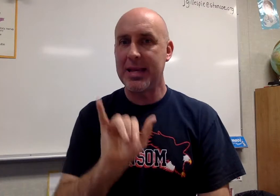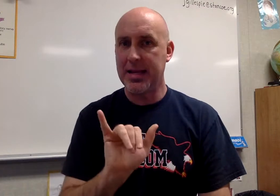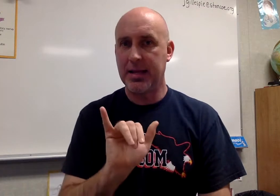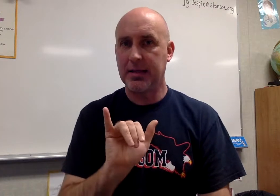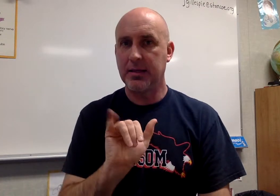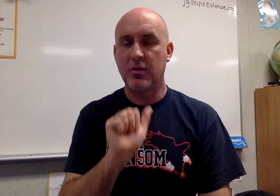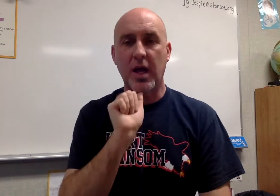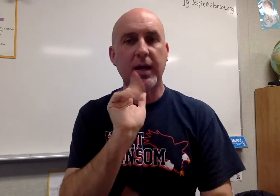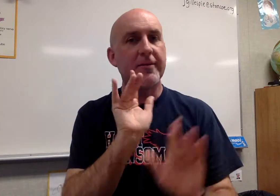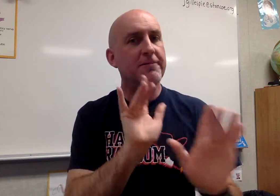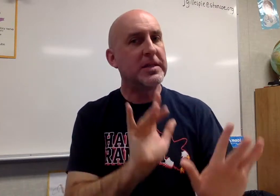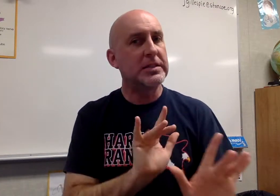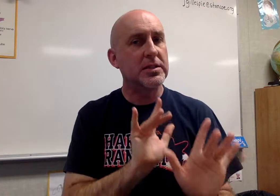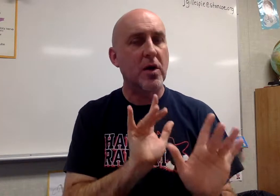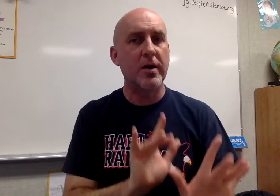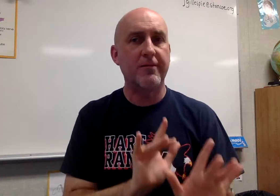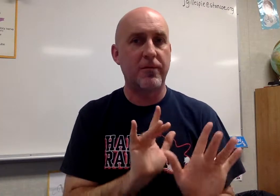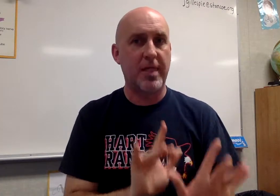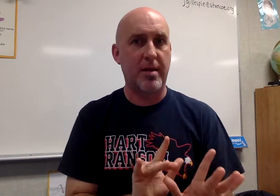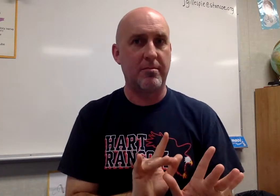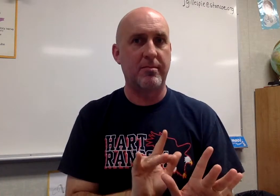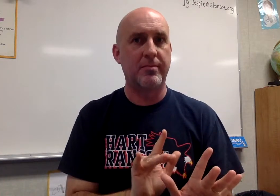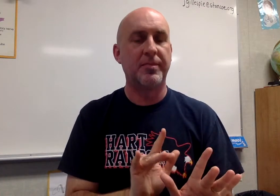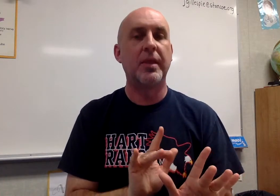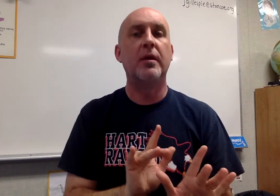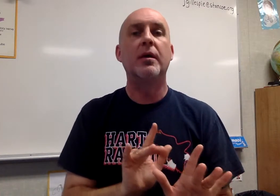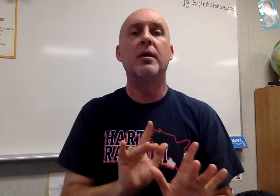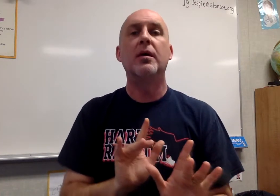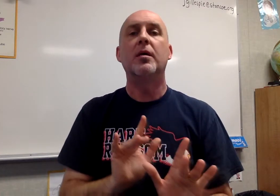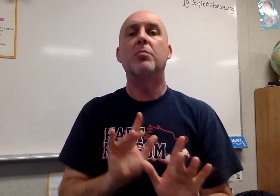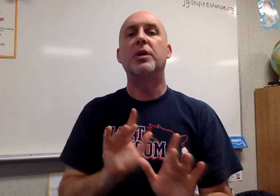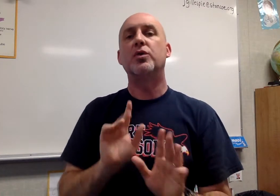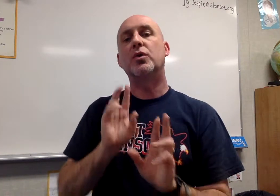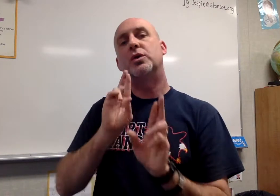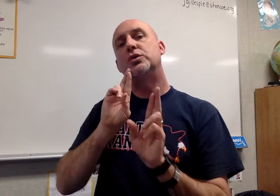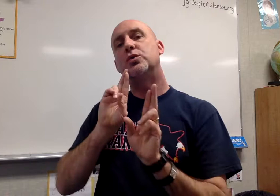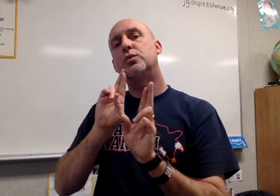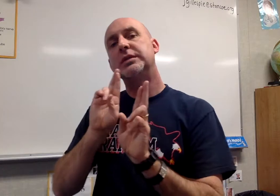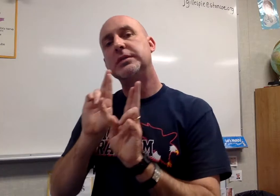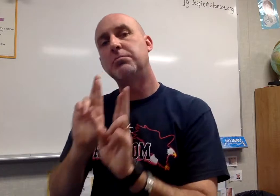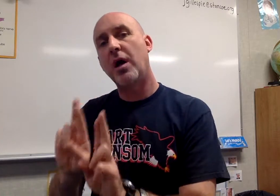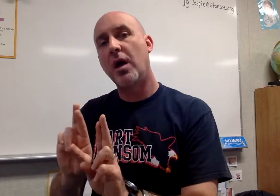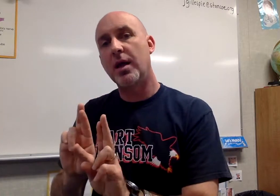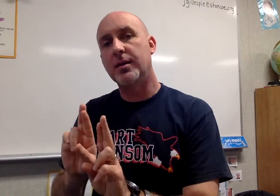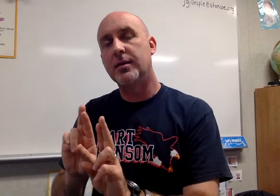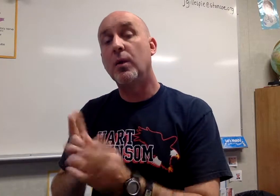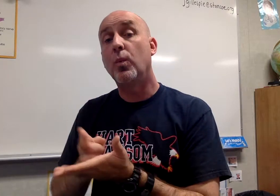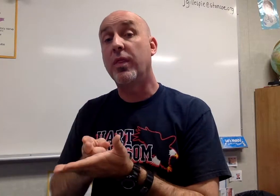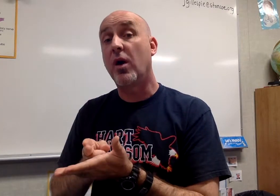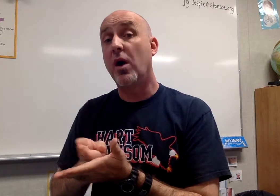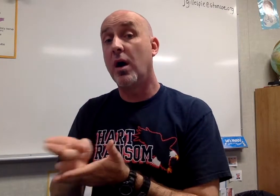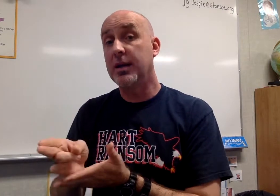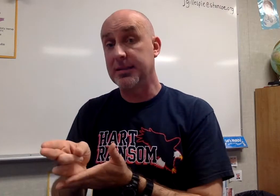never pity. You're not going to feel sorry for them. but you're going to respond with